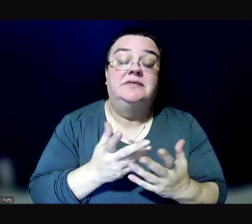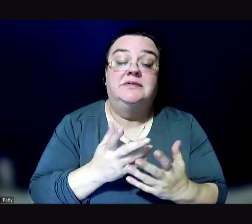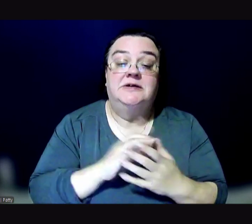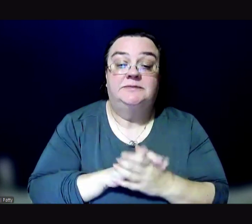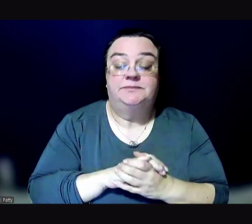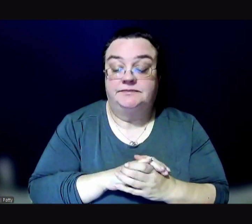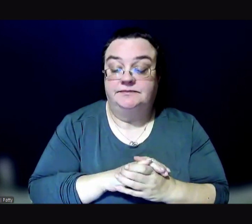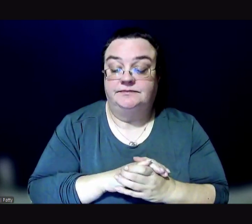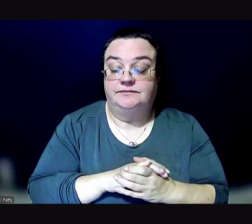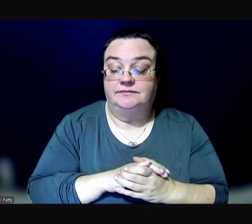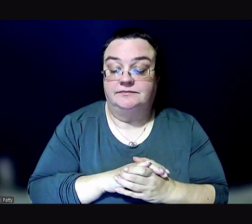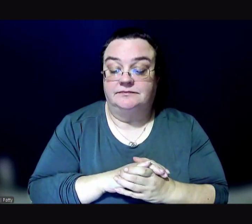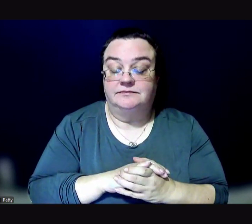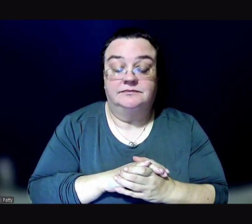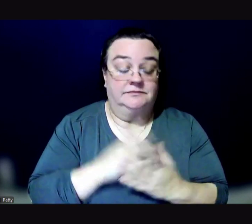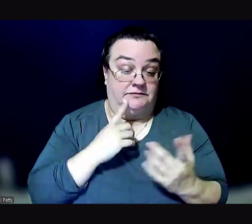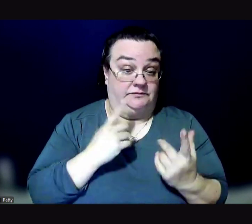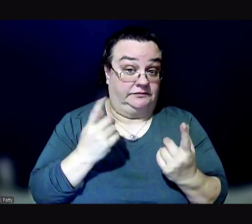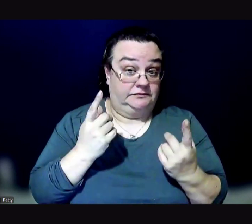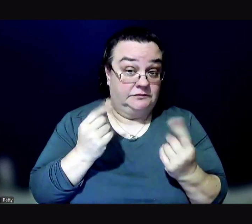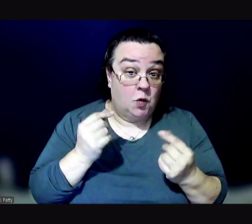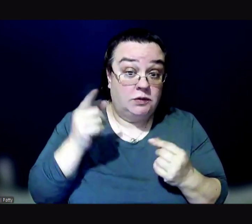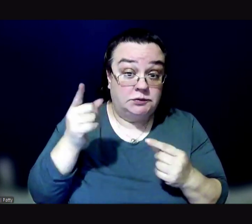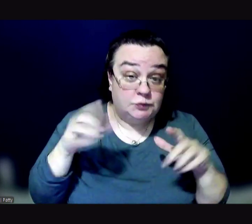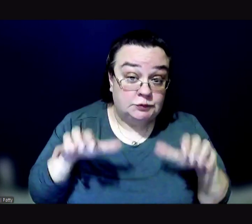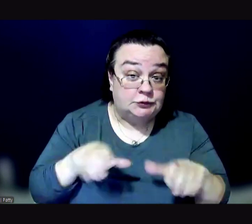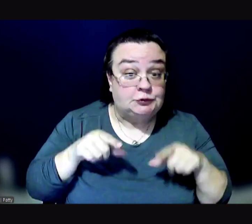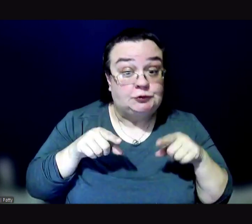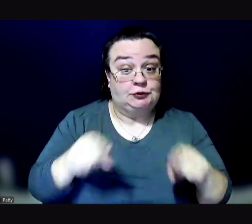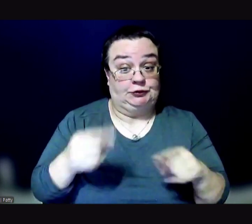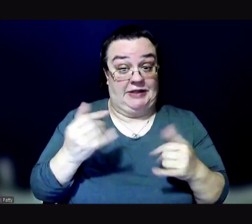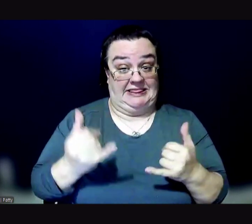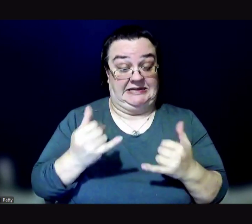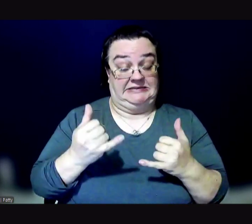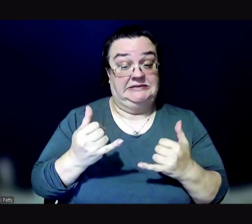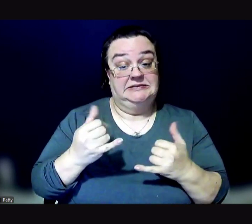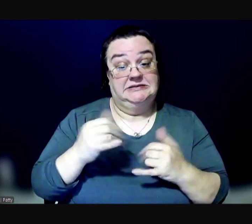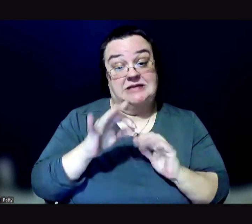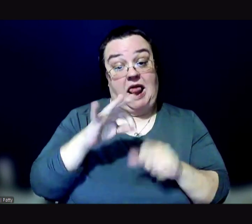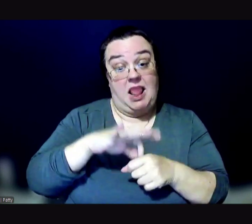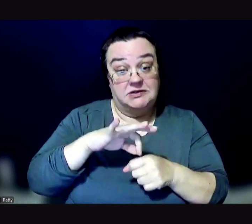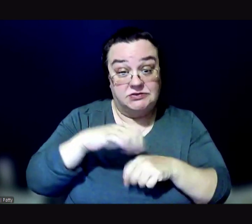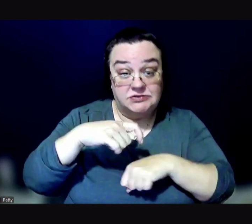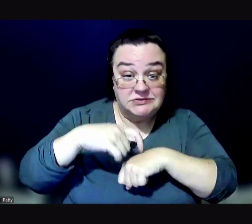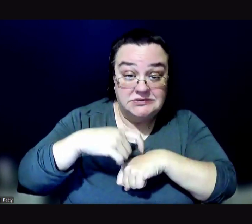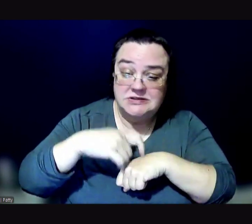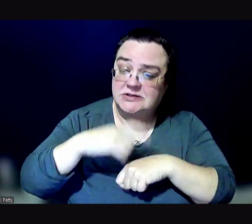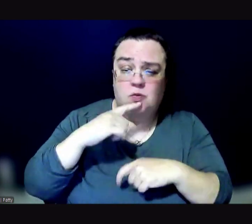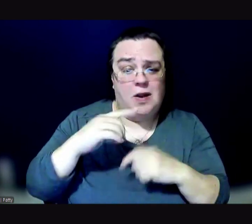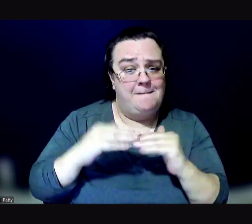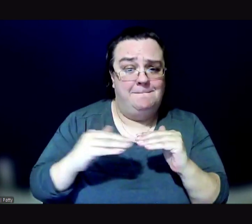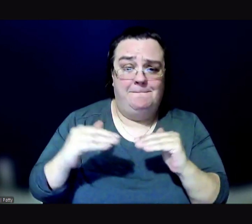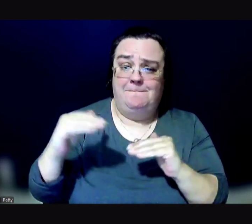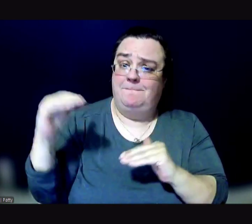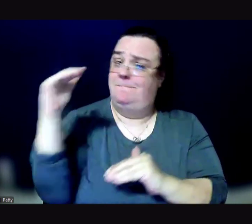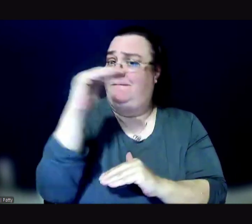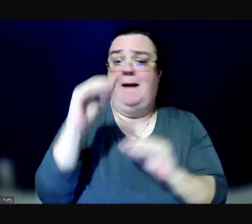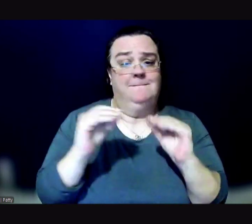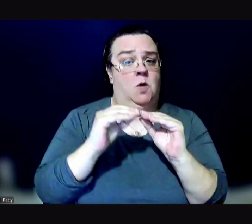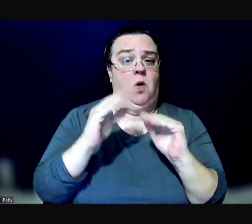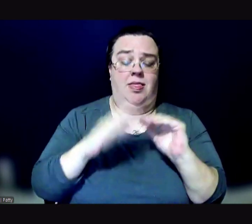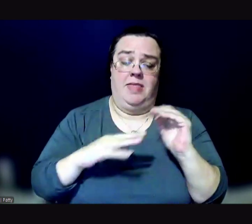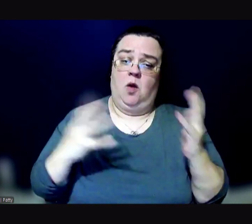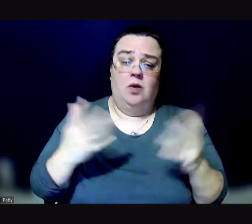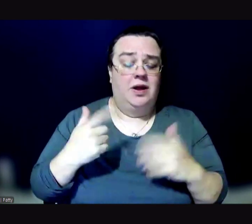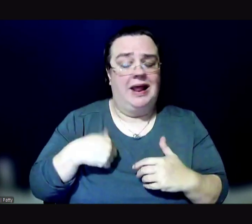the things that she did throughout this election season were above and beyond, and I can't say enough about what the work that the Board of Election